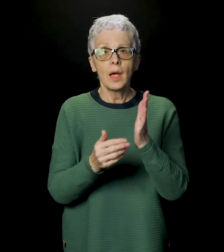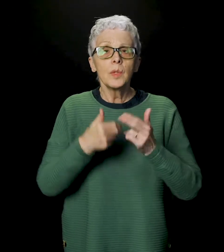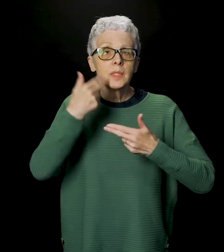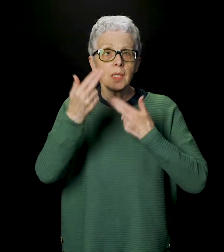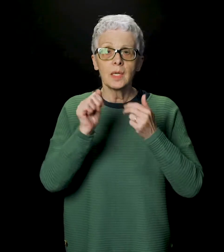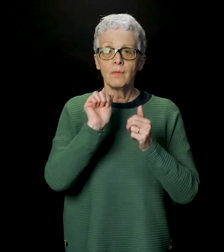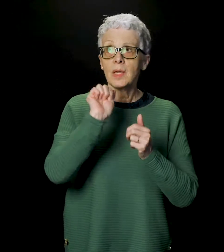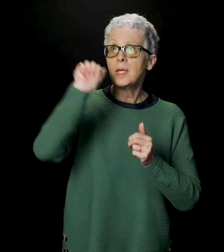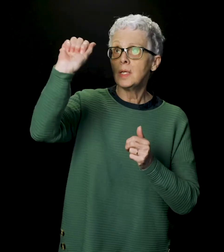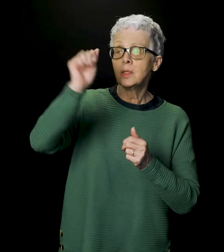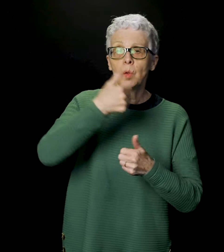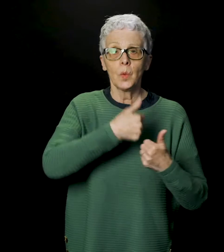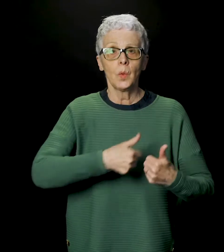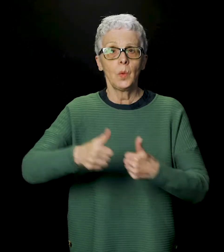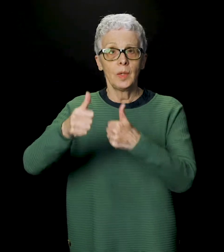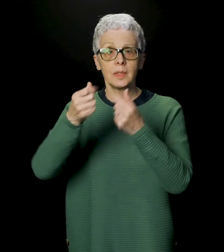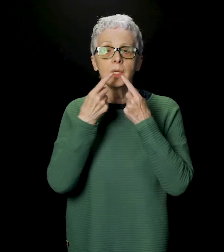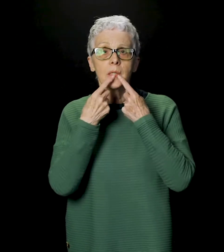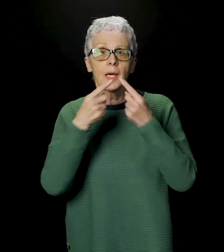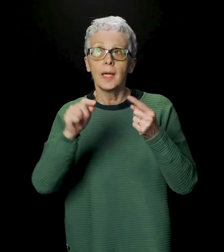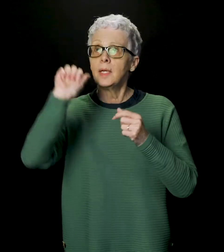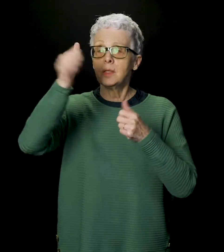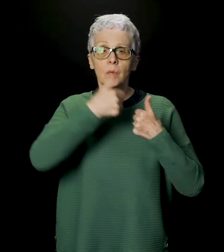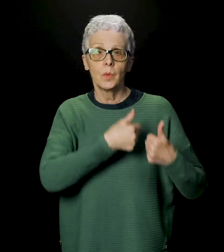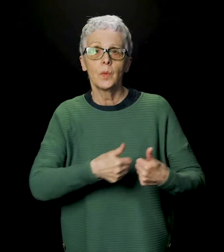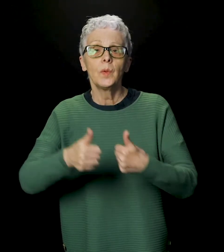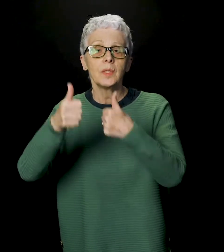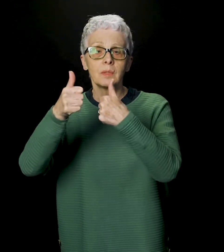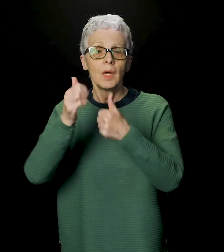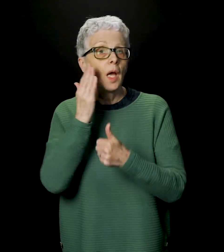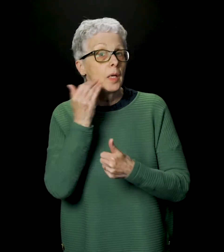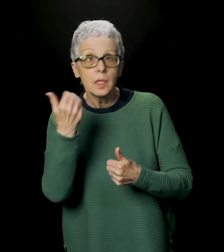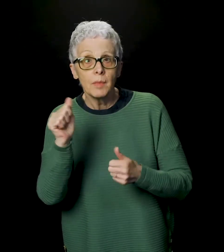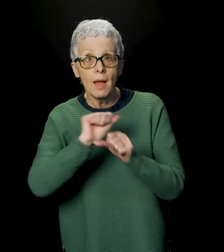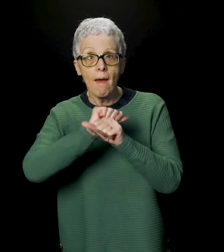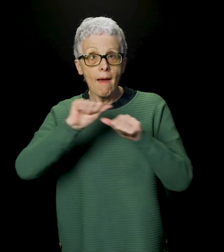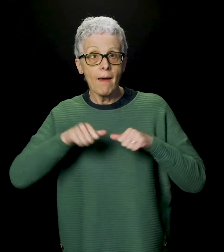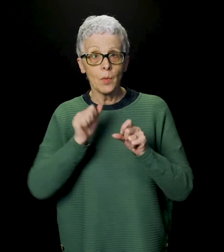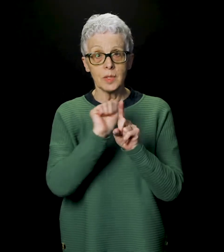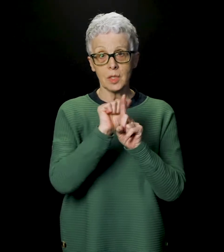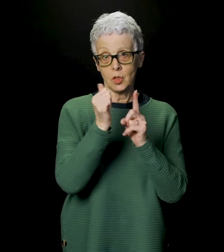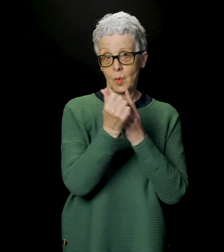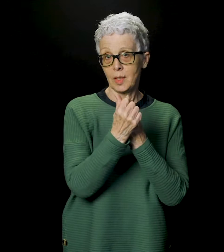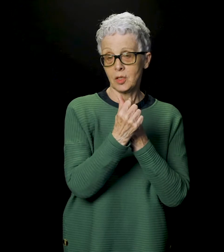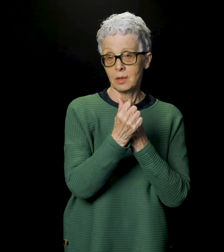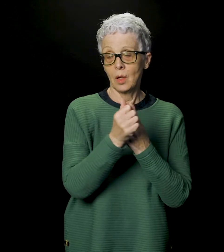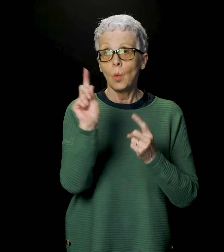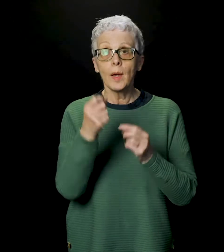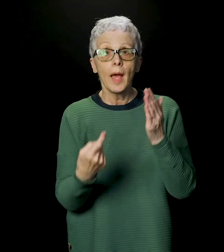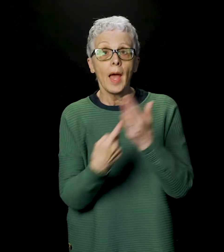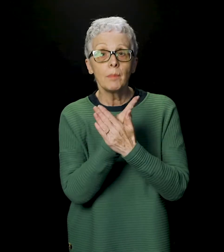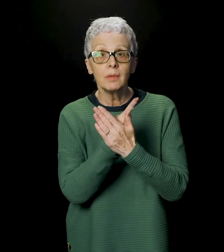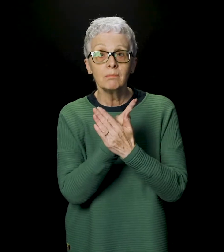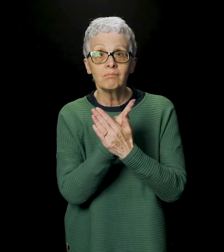his goodness. We're going to declare his goodness. Regardless of our circumstances, regardless of what's going